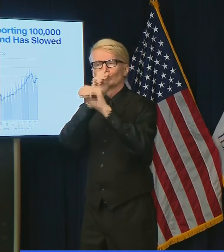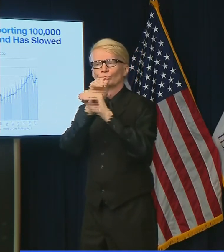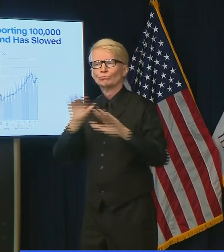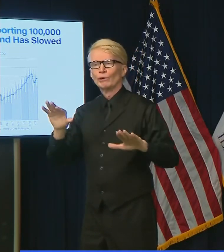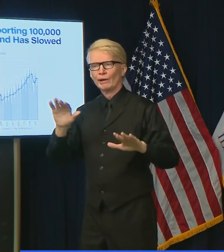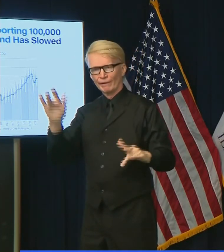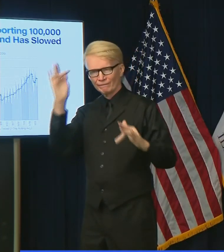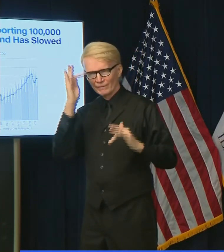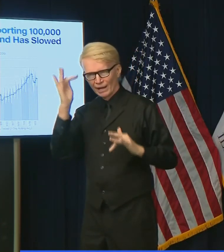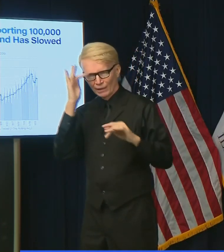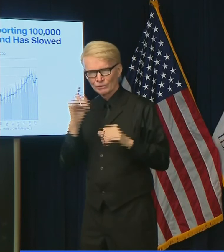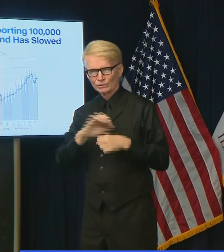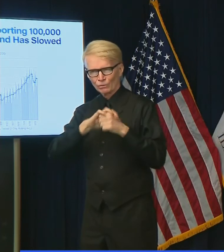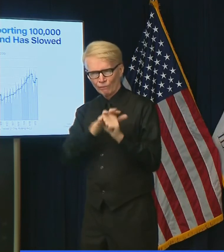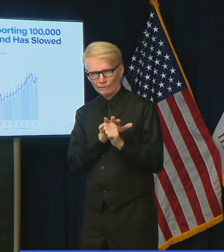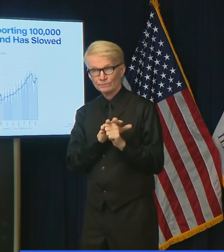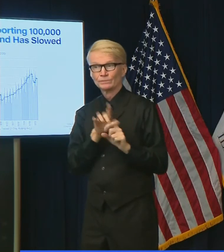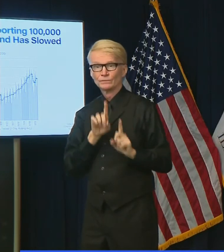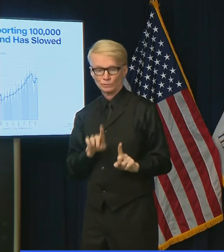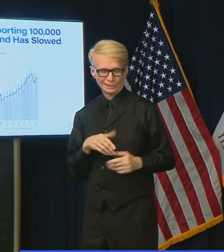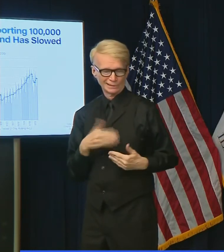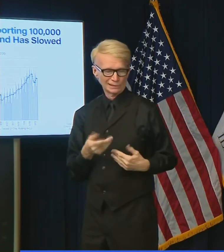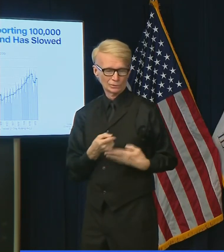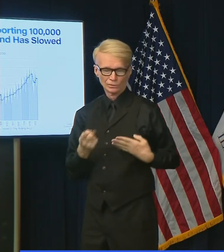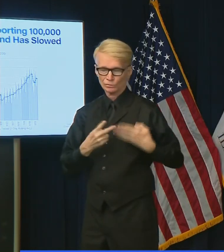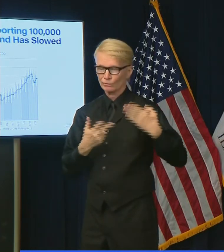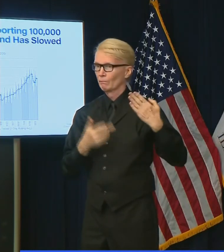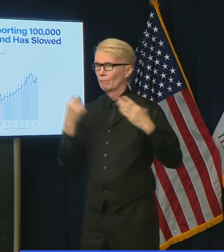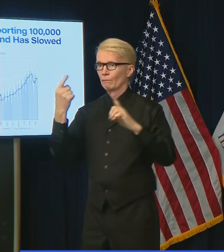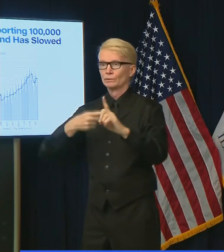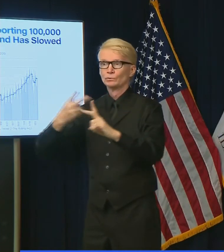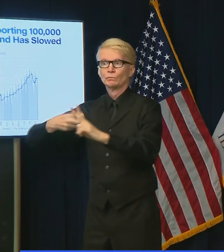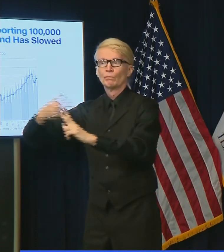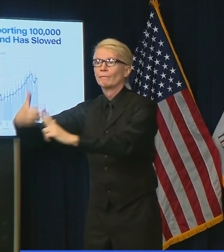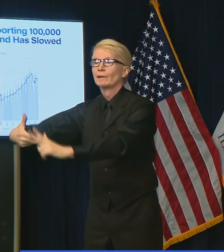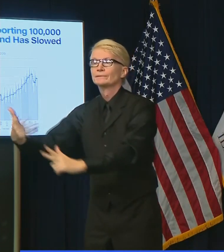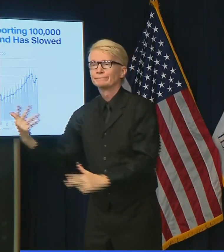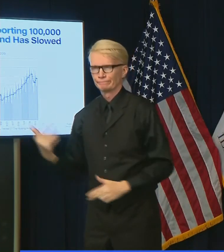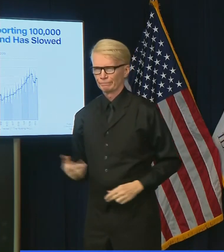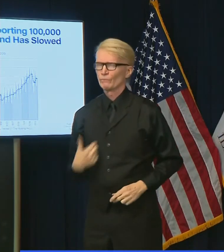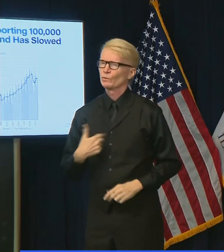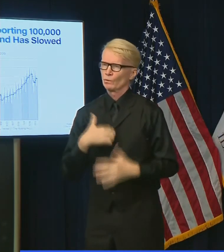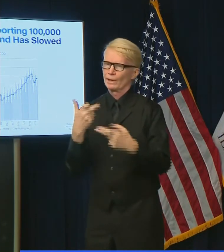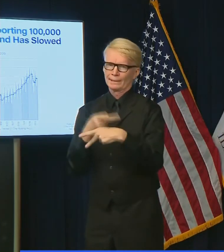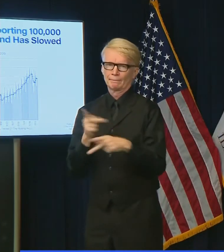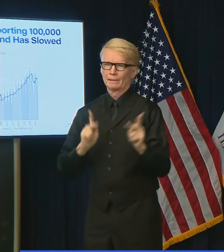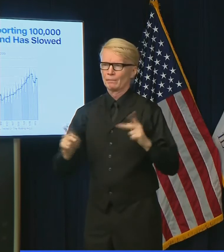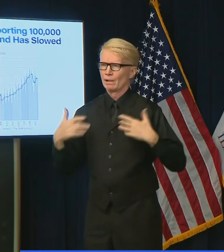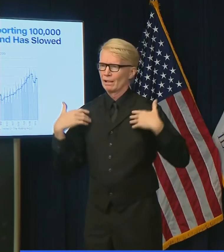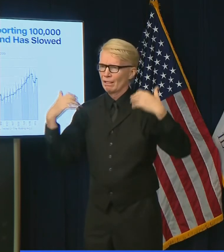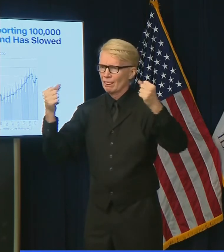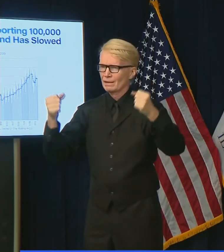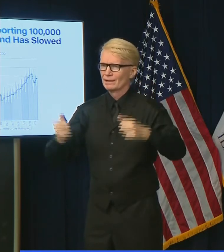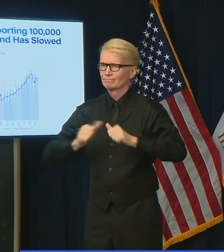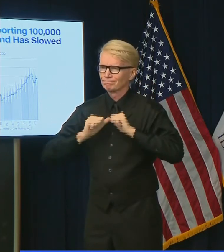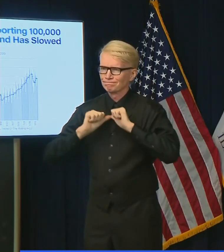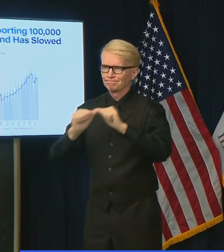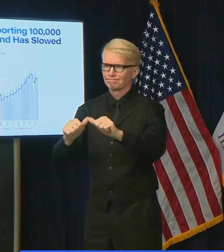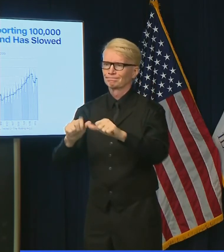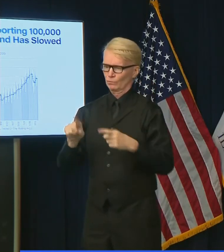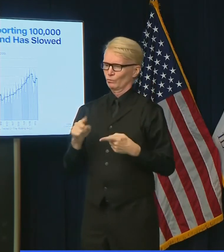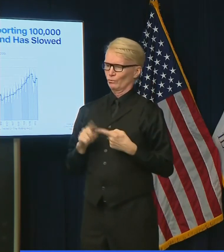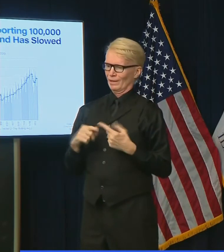the coming weeks and months. We all want as many people alive and healthy as possible when we get